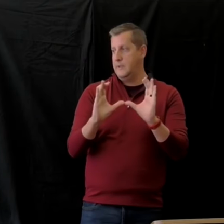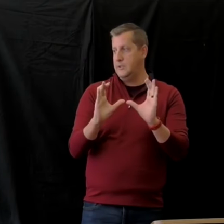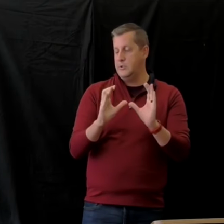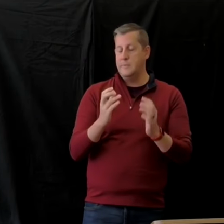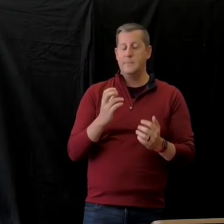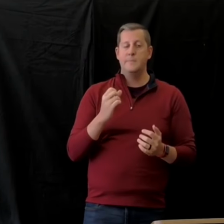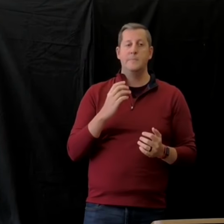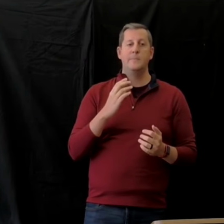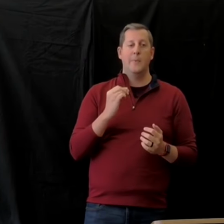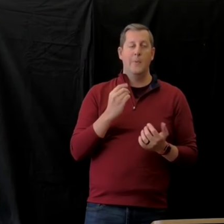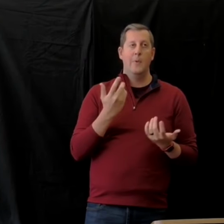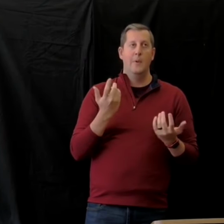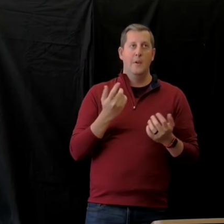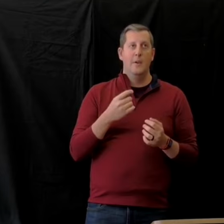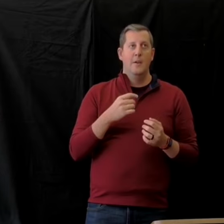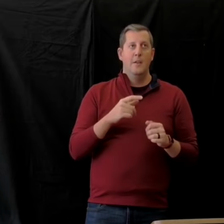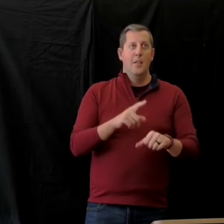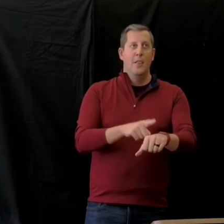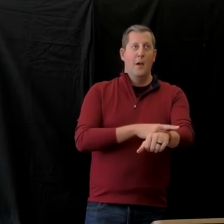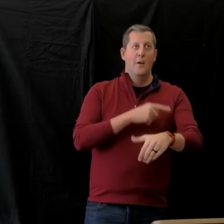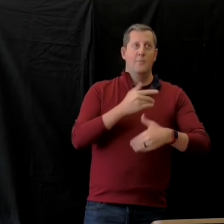So I really took advantage of that.